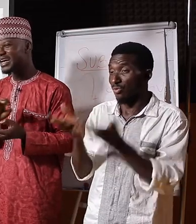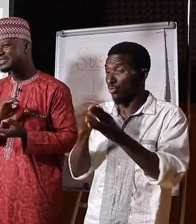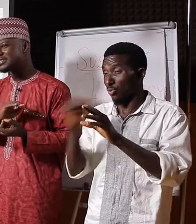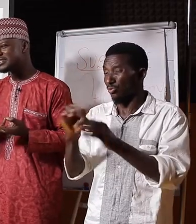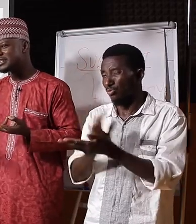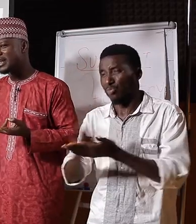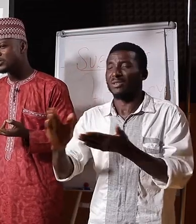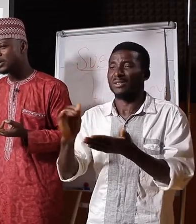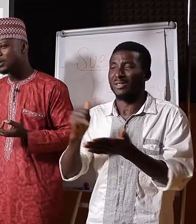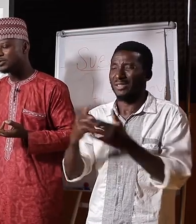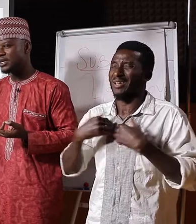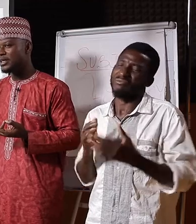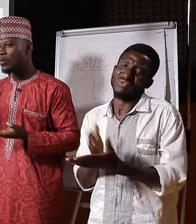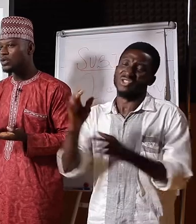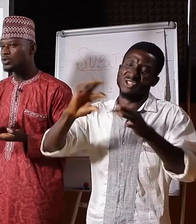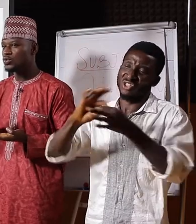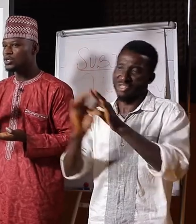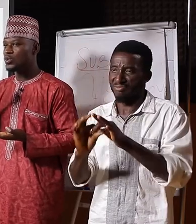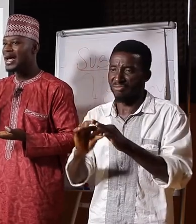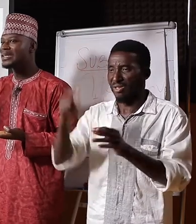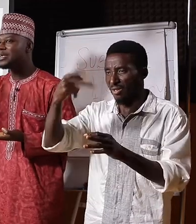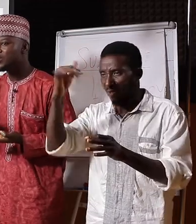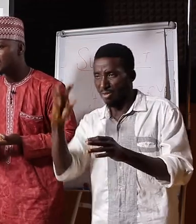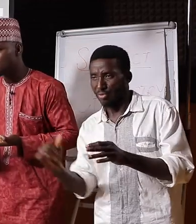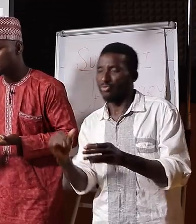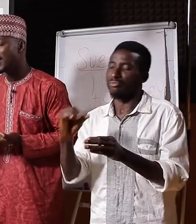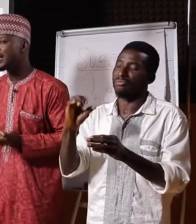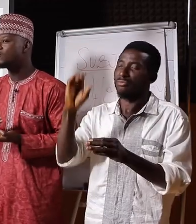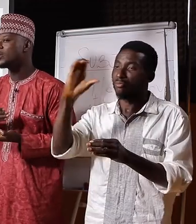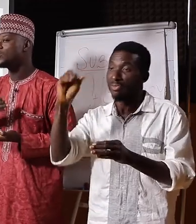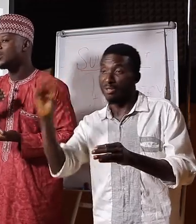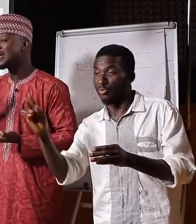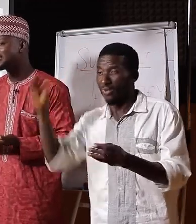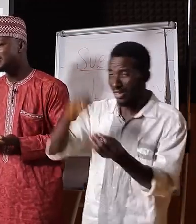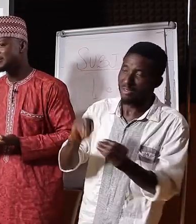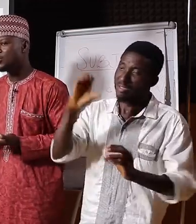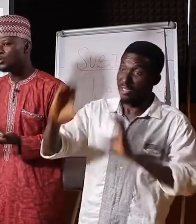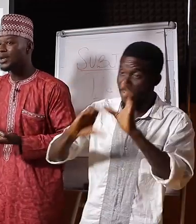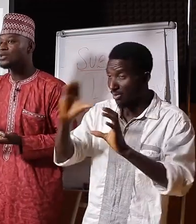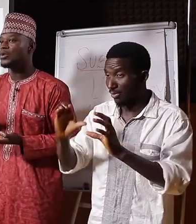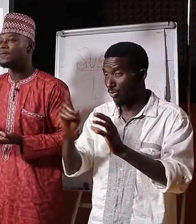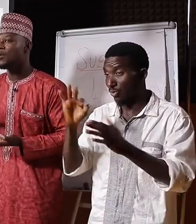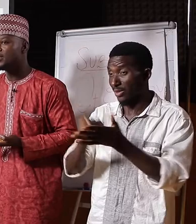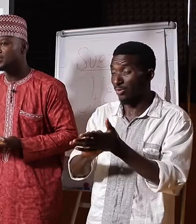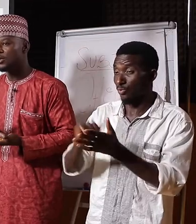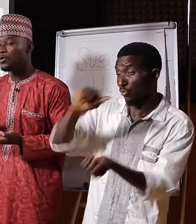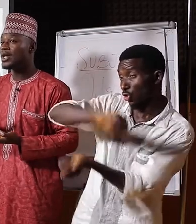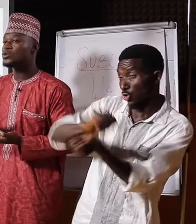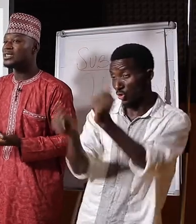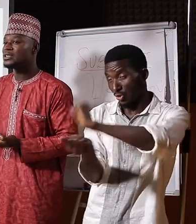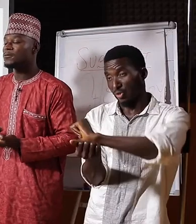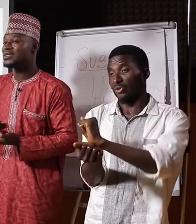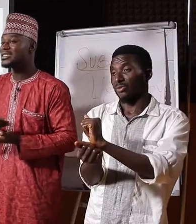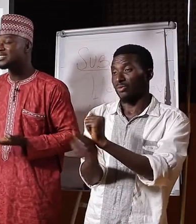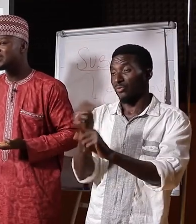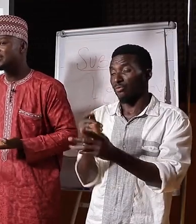means it has straight chain hydrocarbons, then what we do is we add chemicals, or we add what we call catalyst in order to reform it, in order